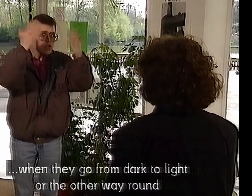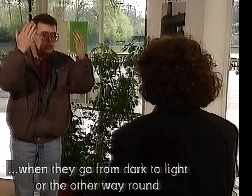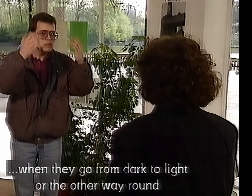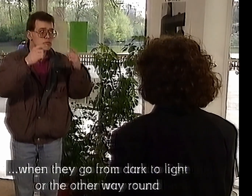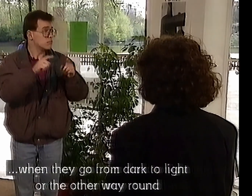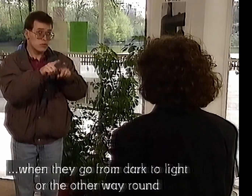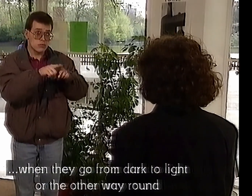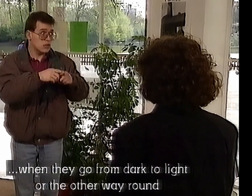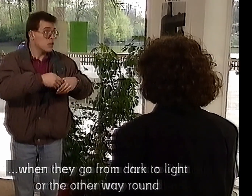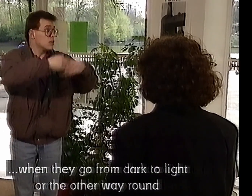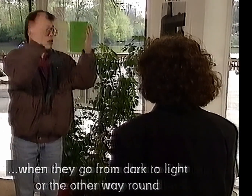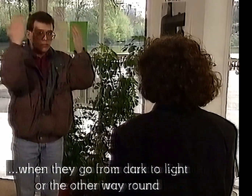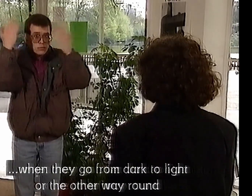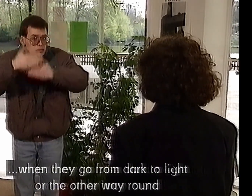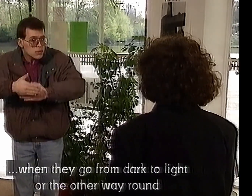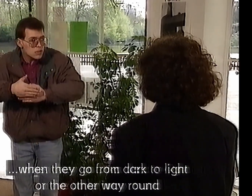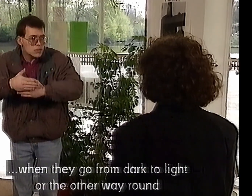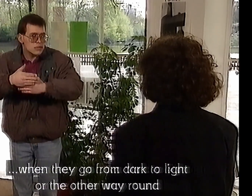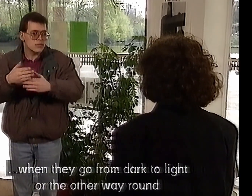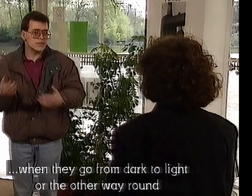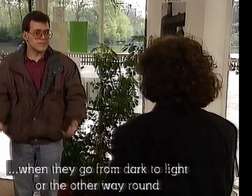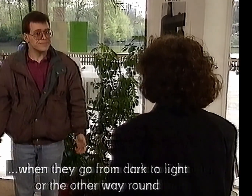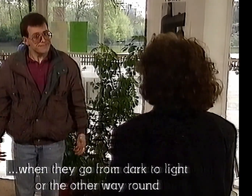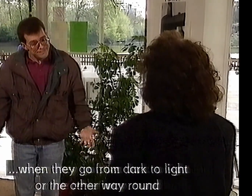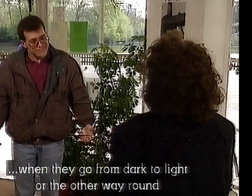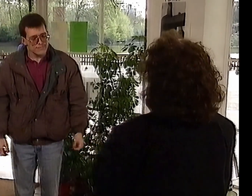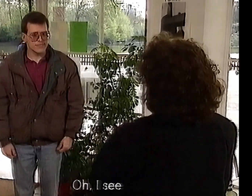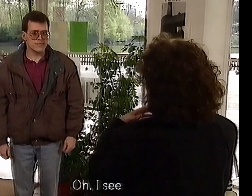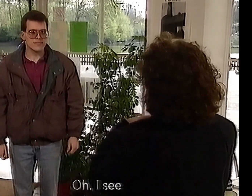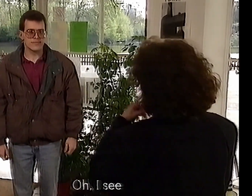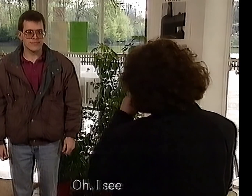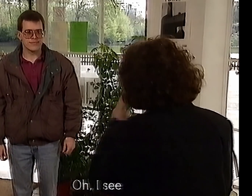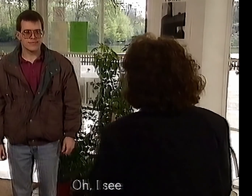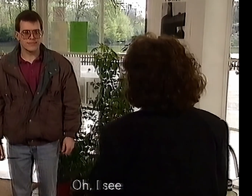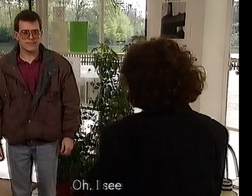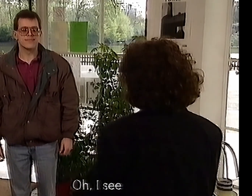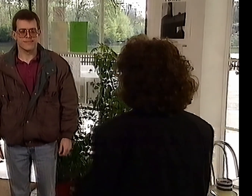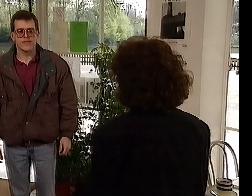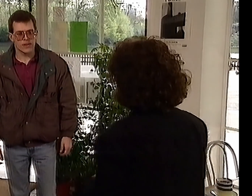somewhere dark to somewhere light, or the other way around. Oh, I see.